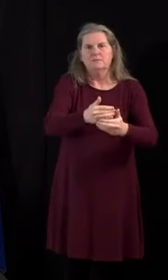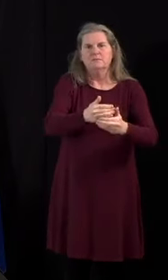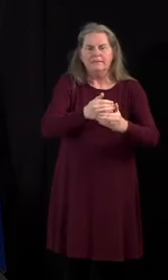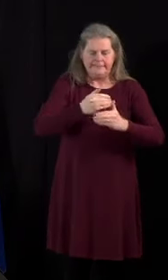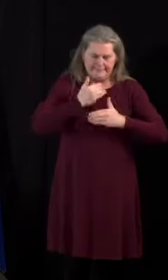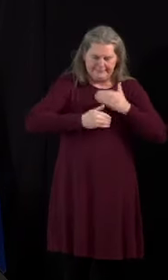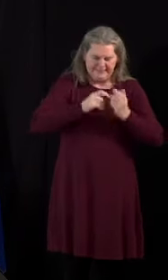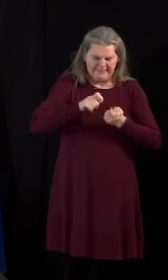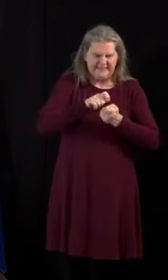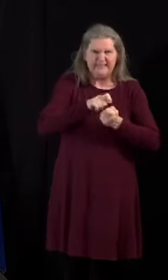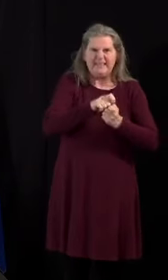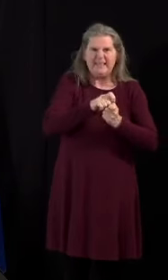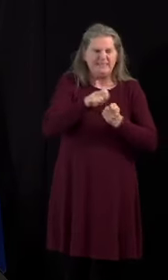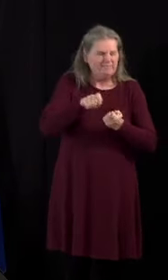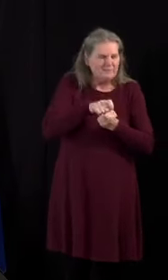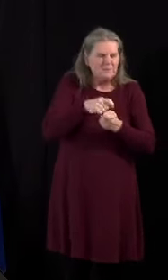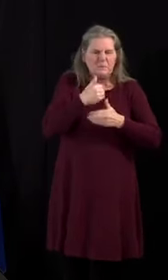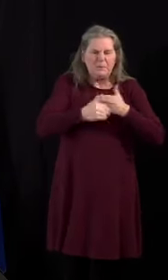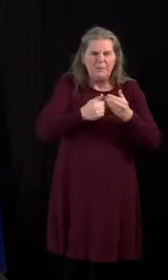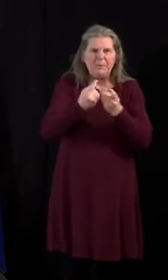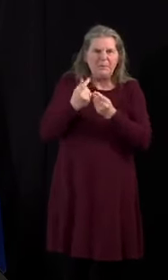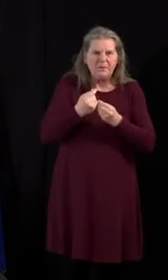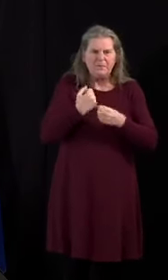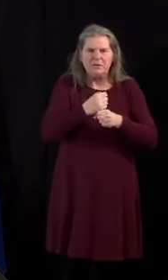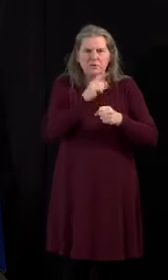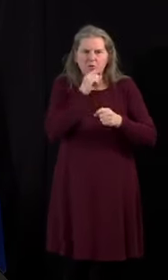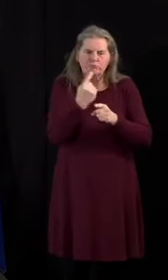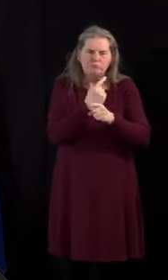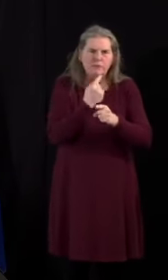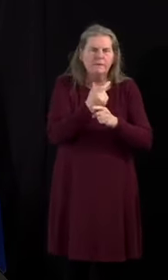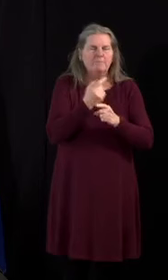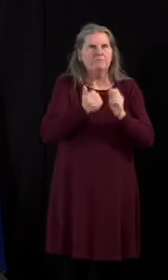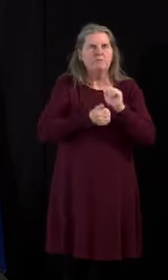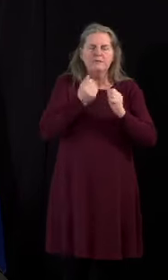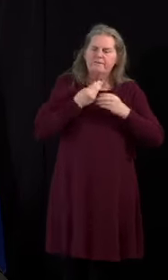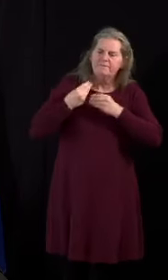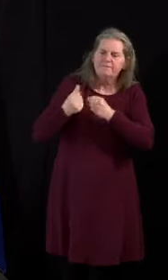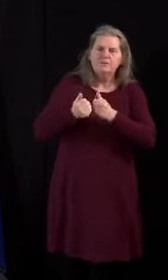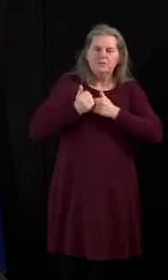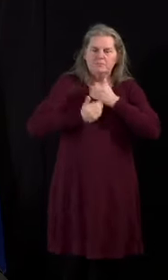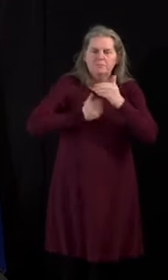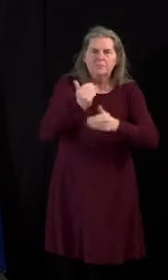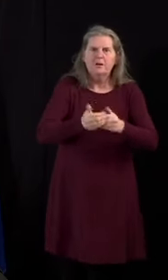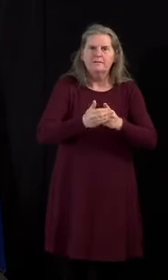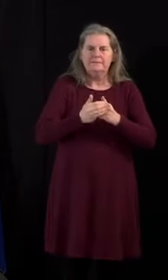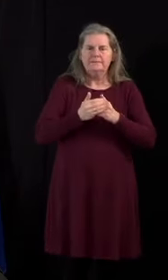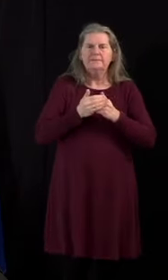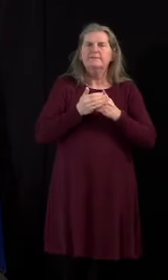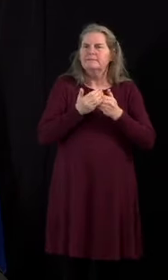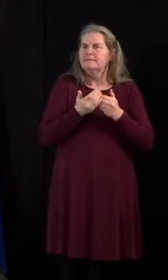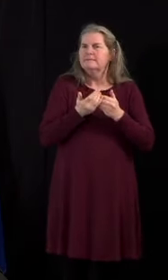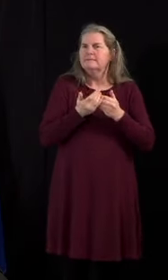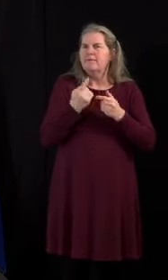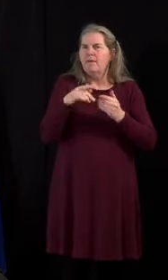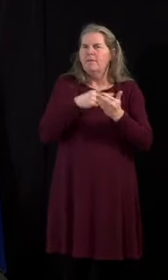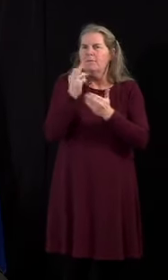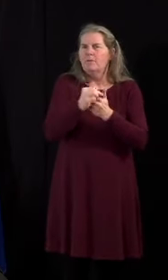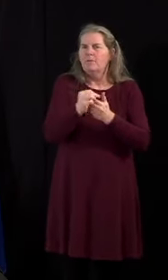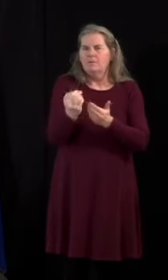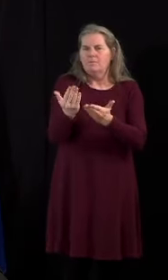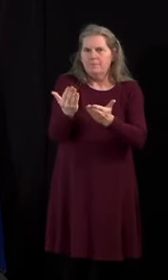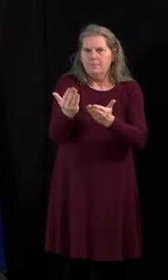ready to operationalize this. So not only, but just ensuring that we have the most efficient way to process applications, and then of